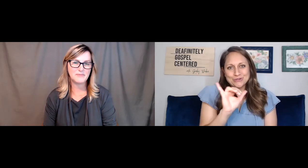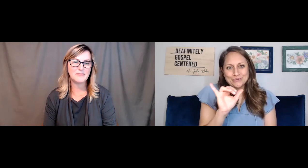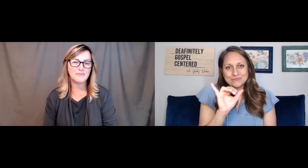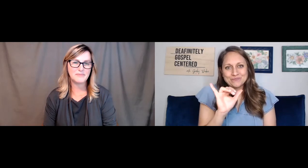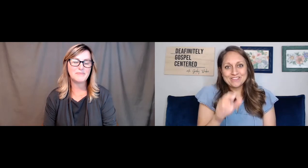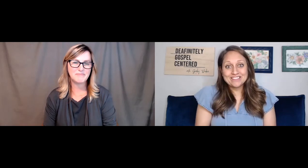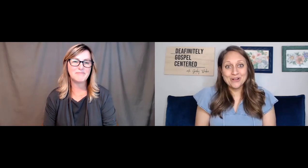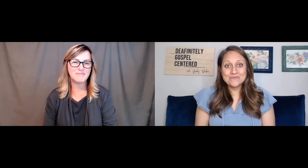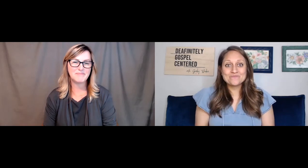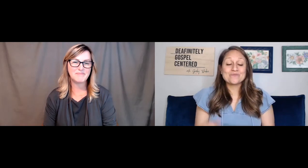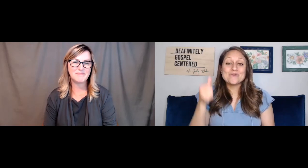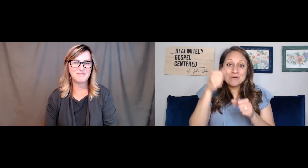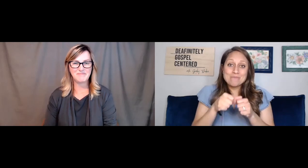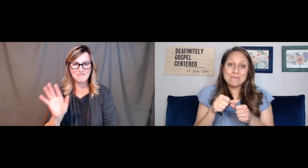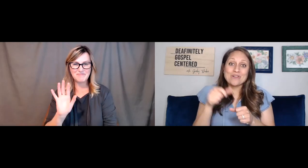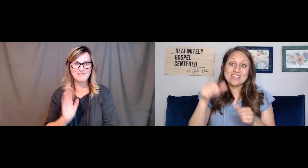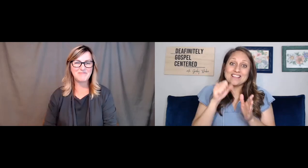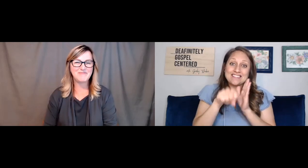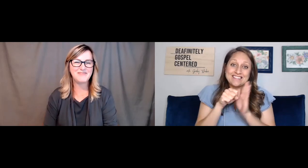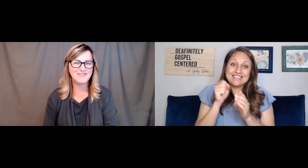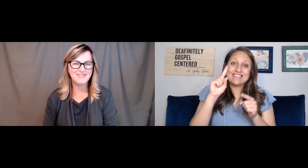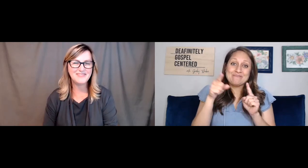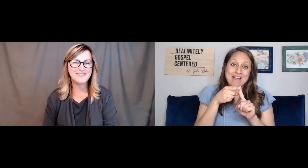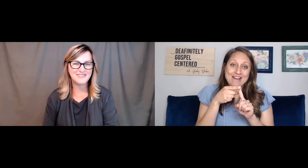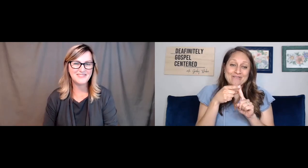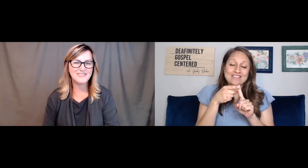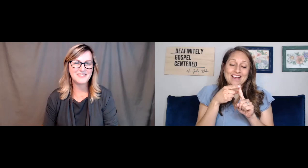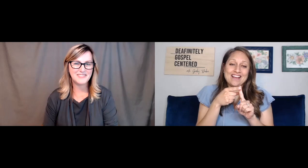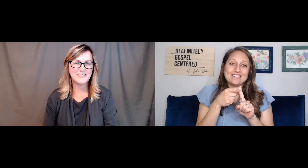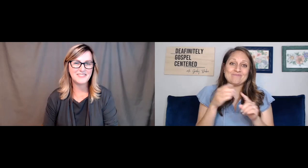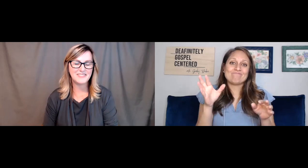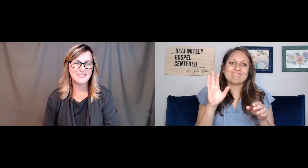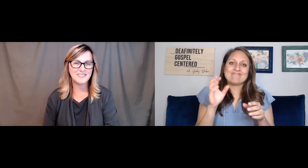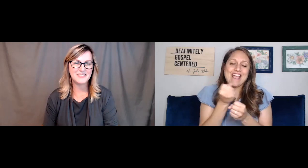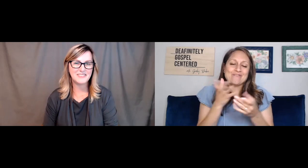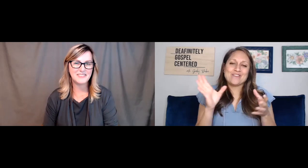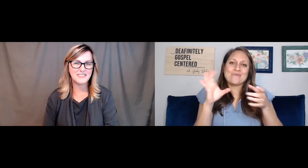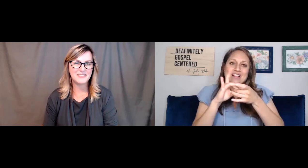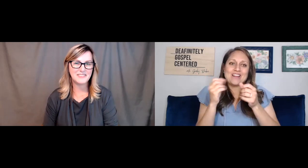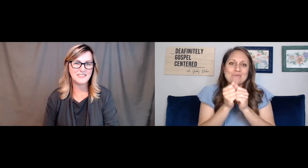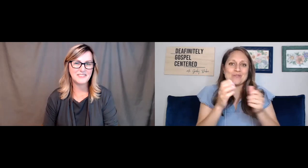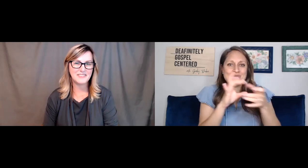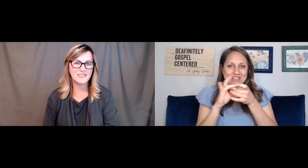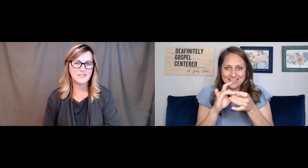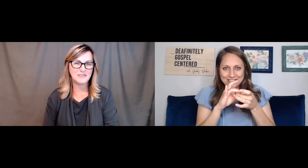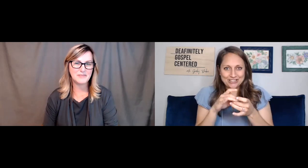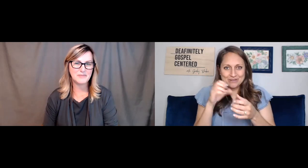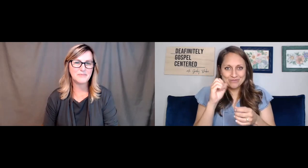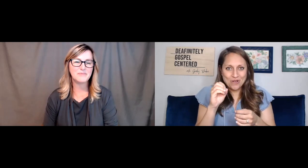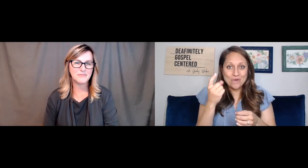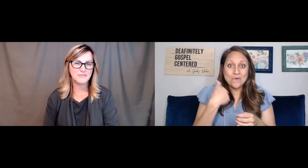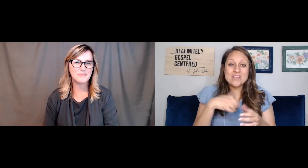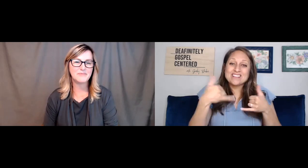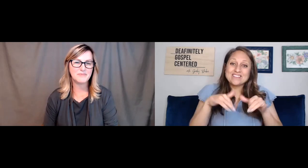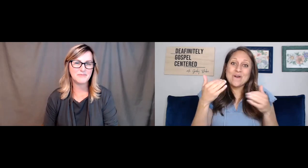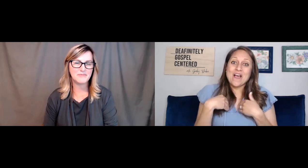And remember that this season is, about everything just to do with relationships. So we still